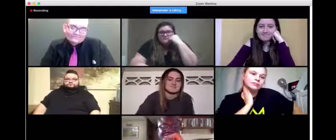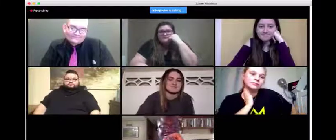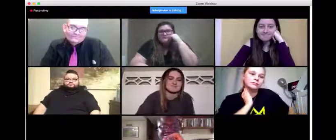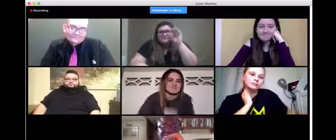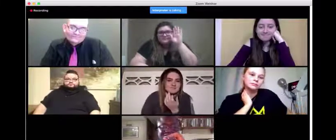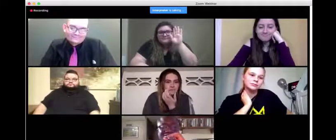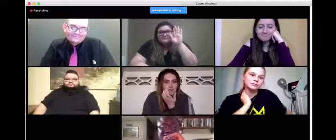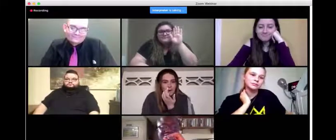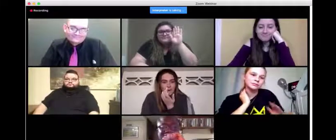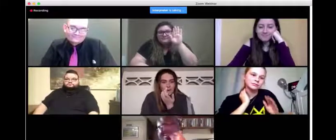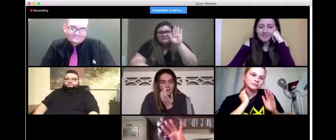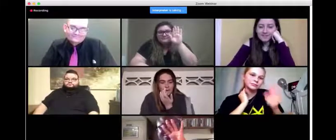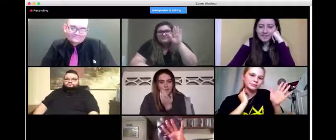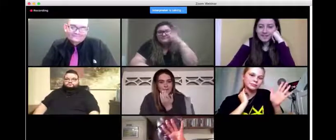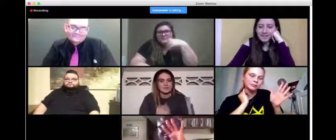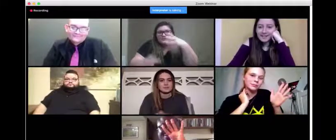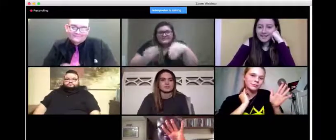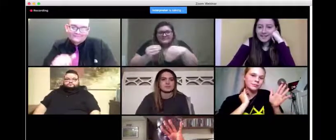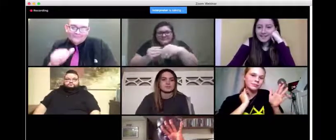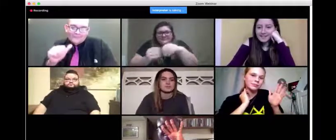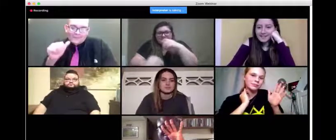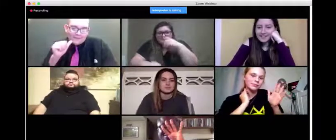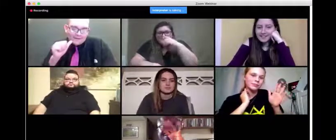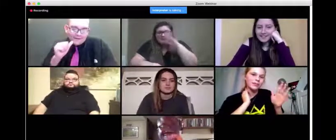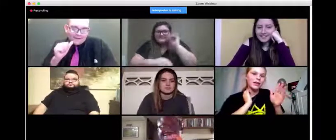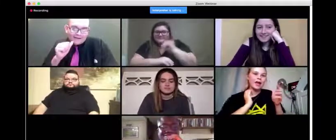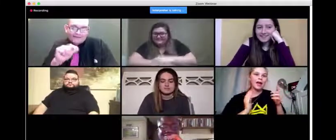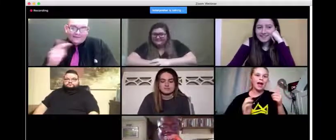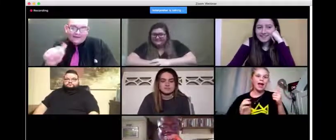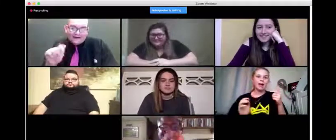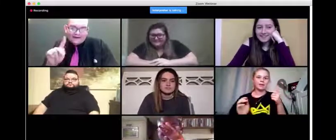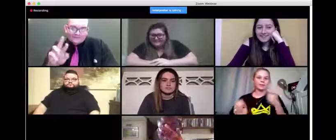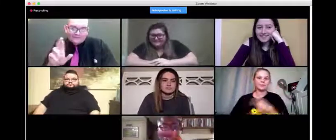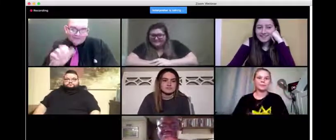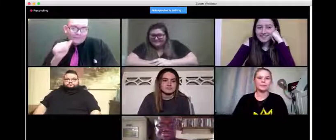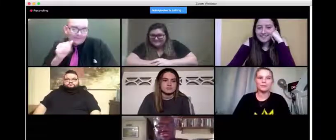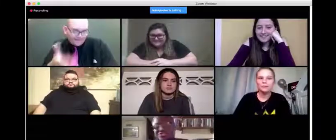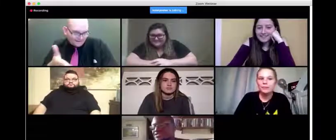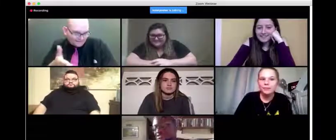Amanda, and then, me. Okay. I'd like to add